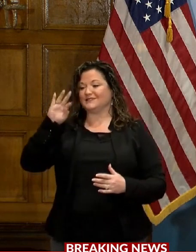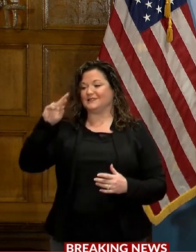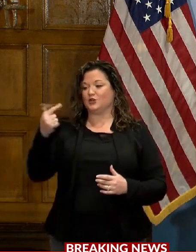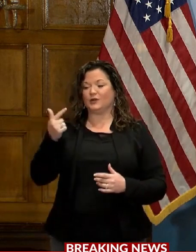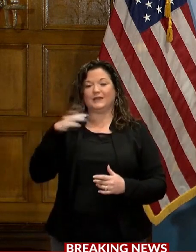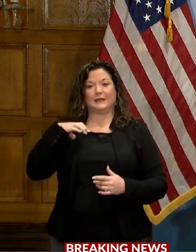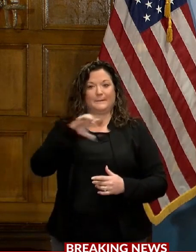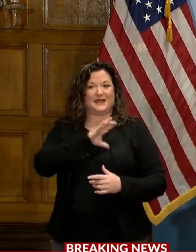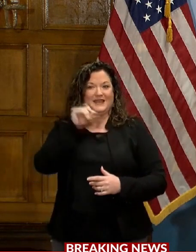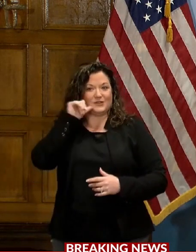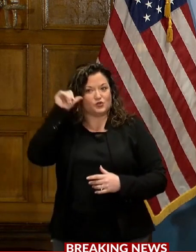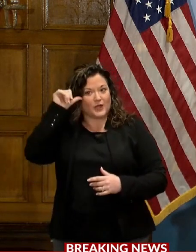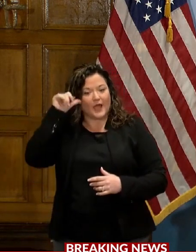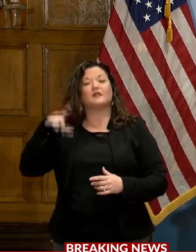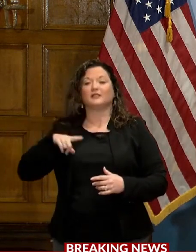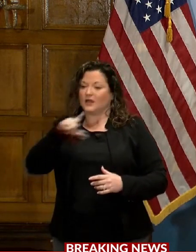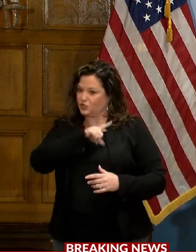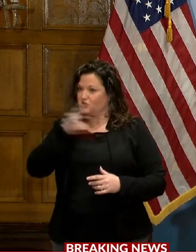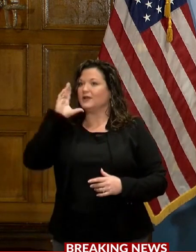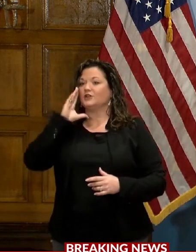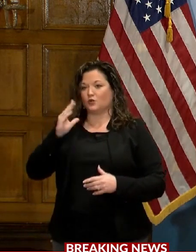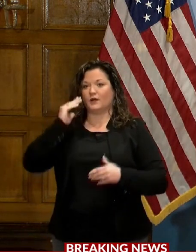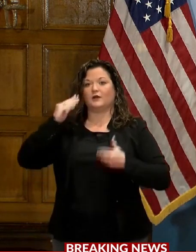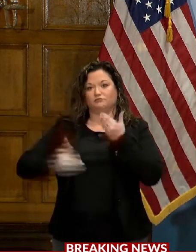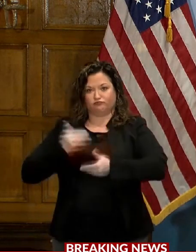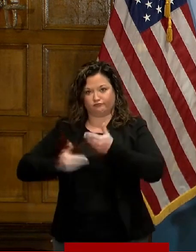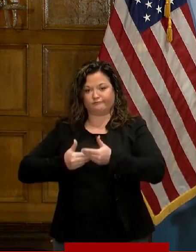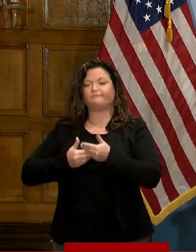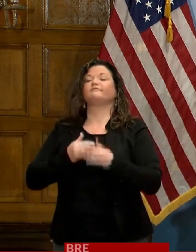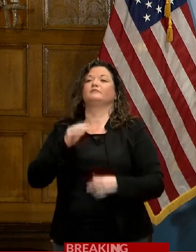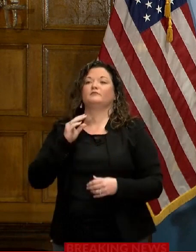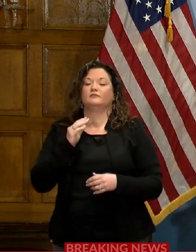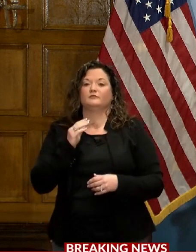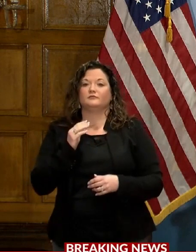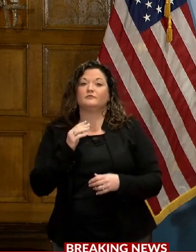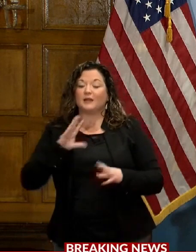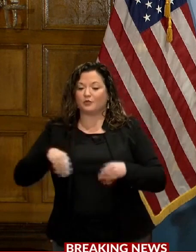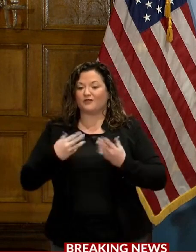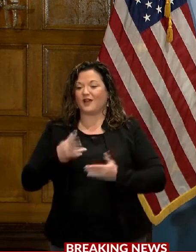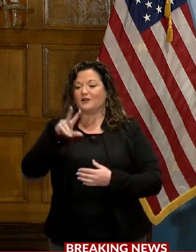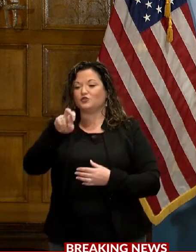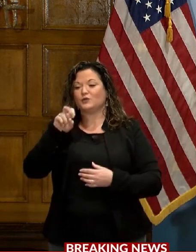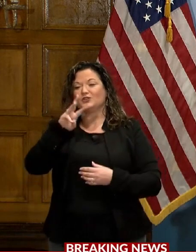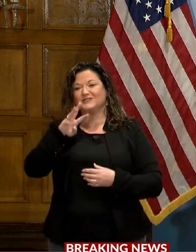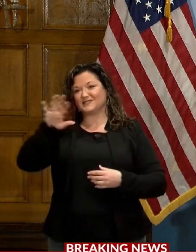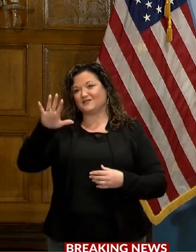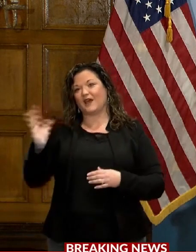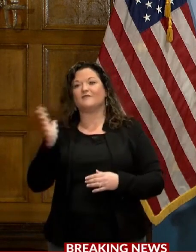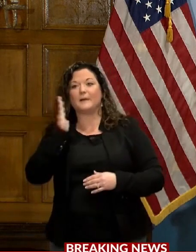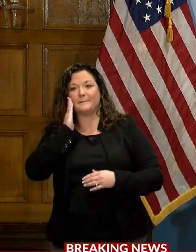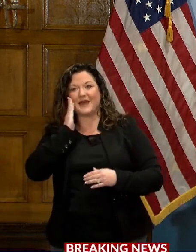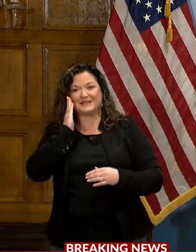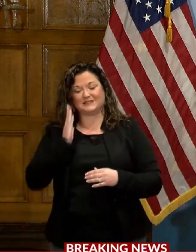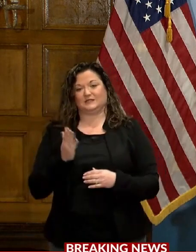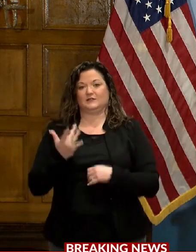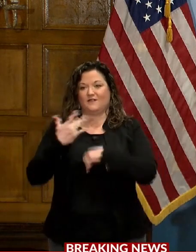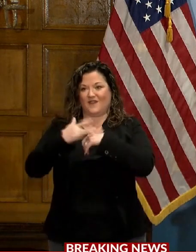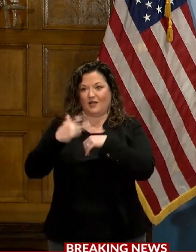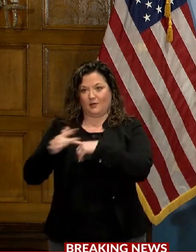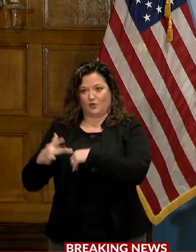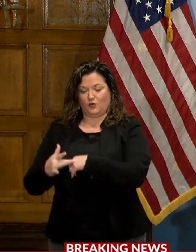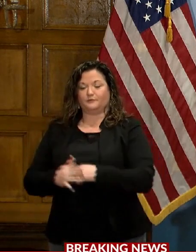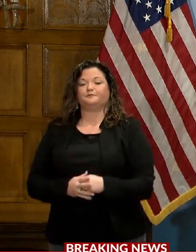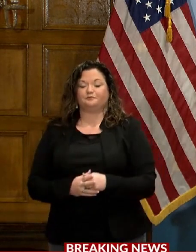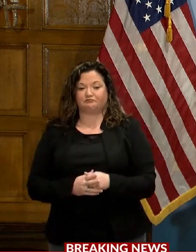The legislature will be taking action on this. This will provide us with 265 beds. I had